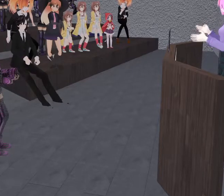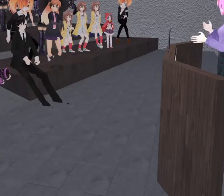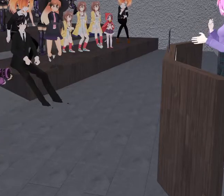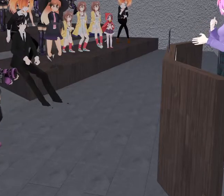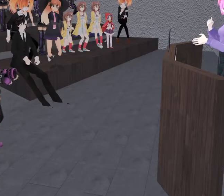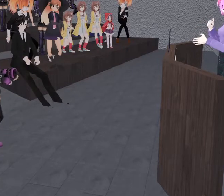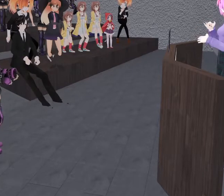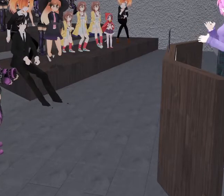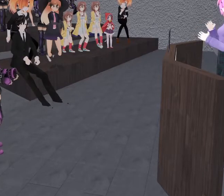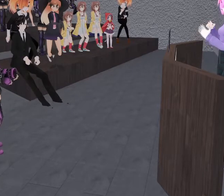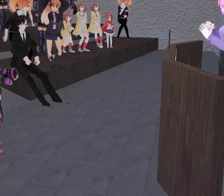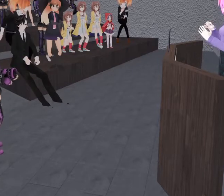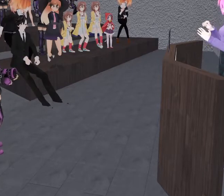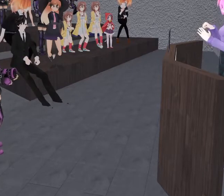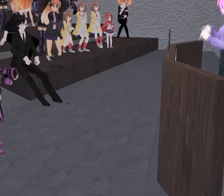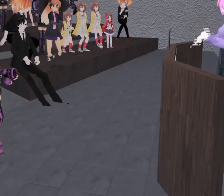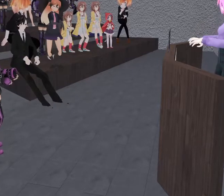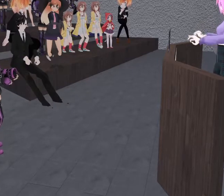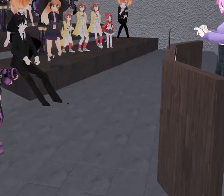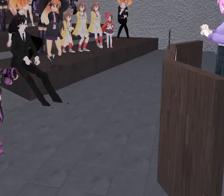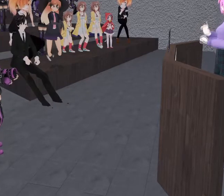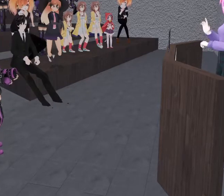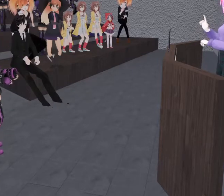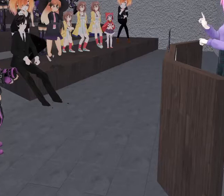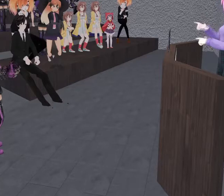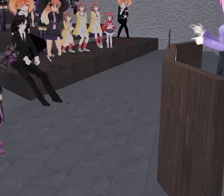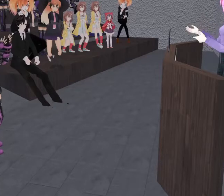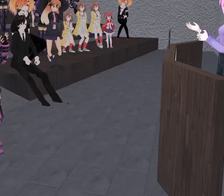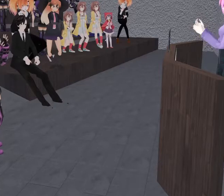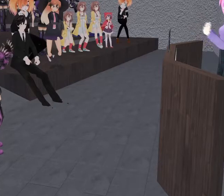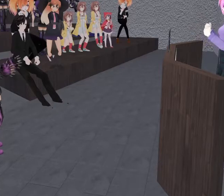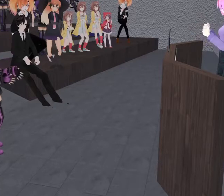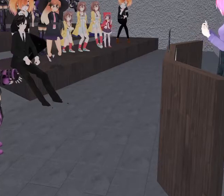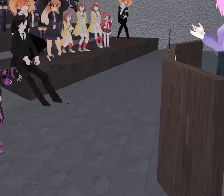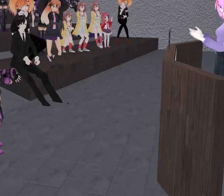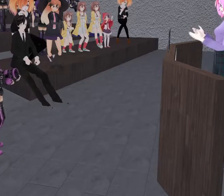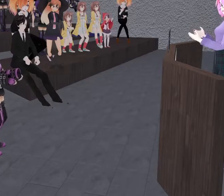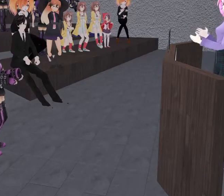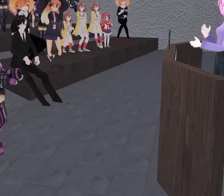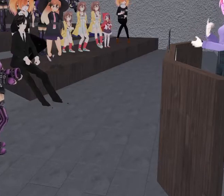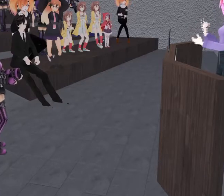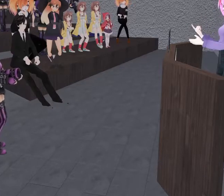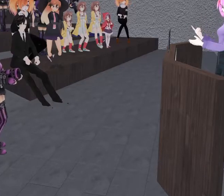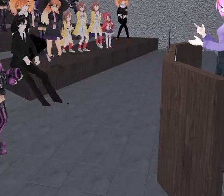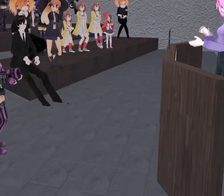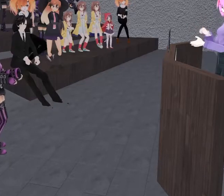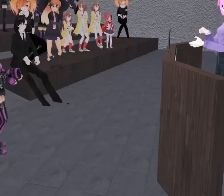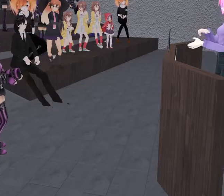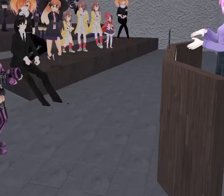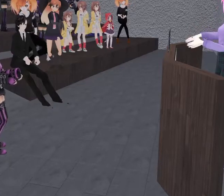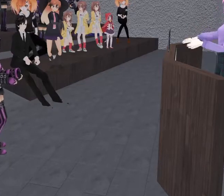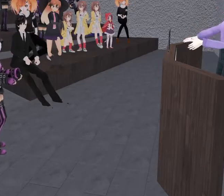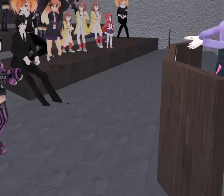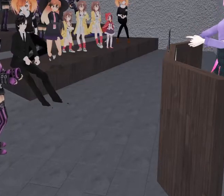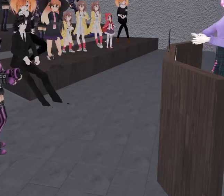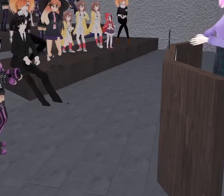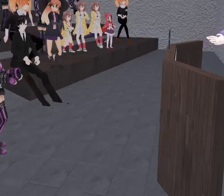I'm at a party and I just pooped my pants and I really need you to pick me up. Like, you mean like that?